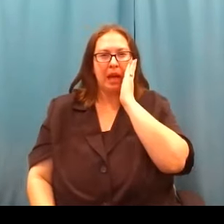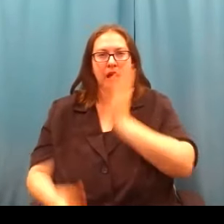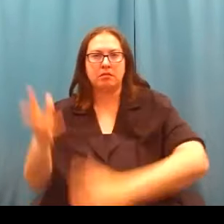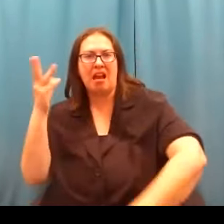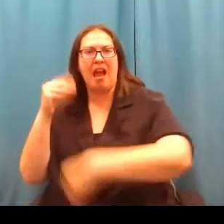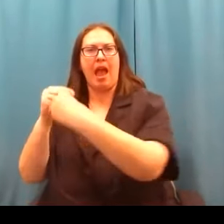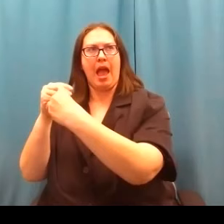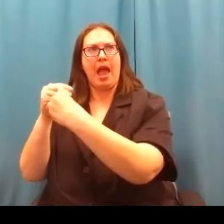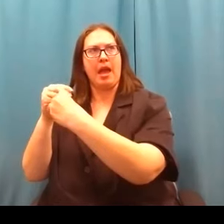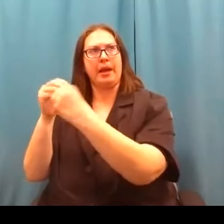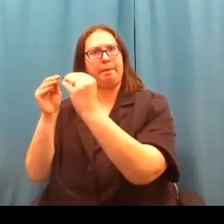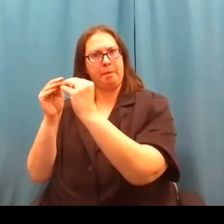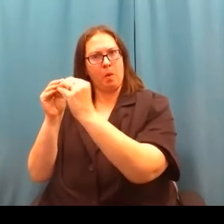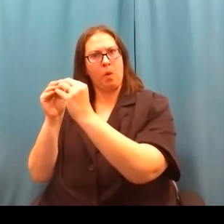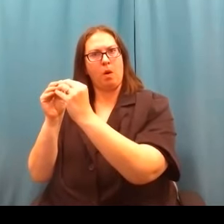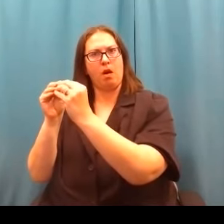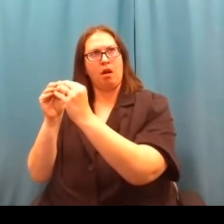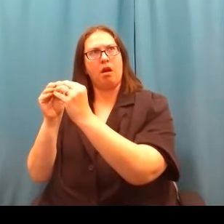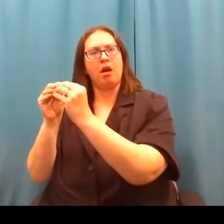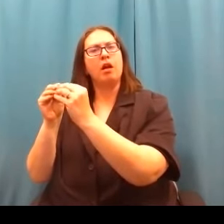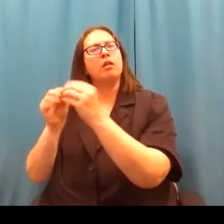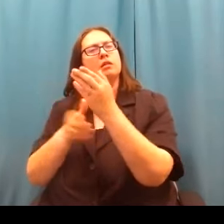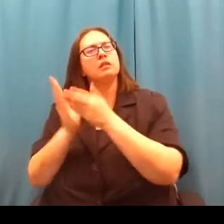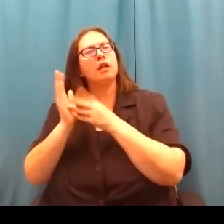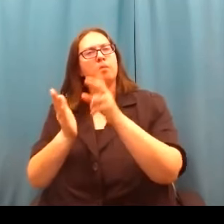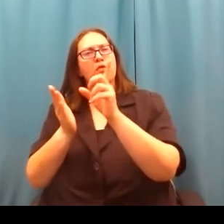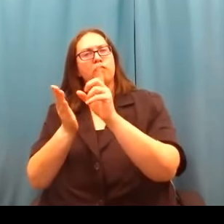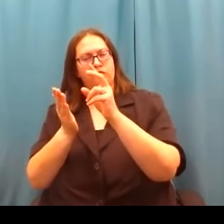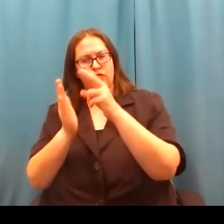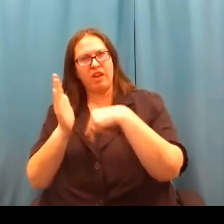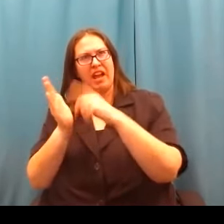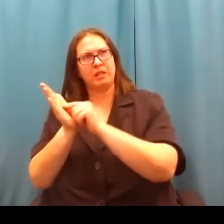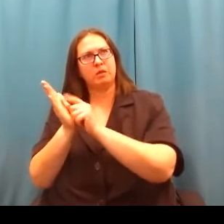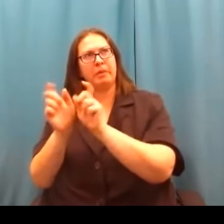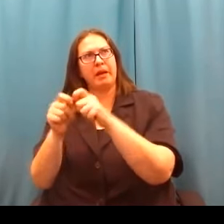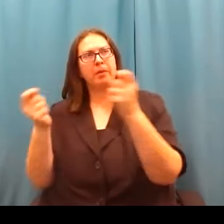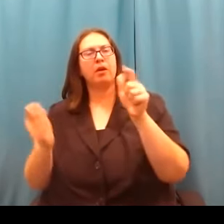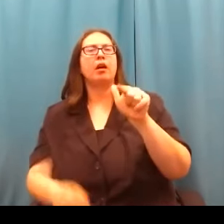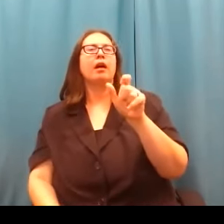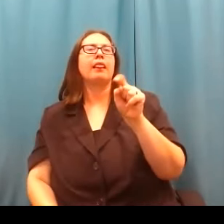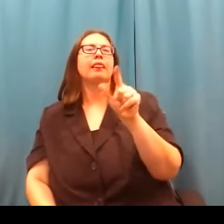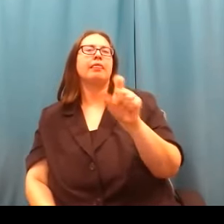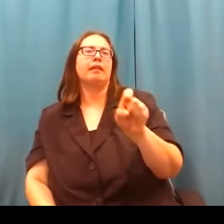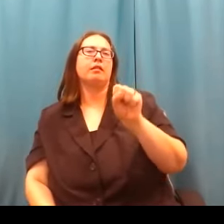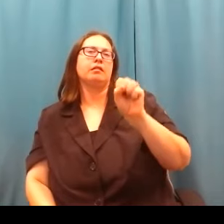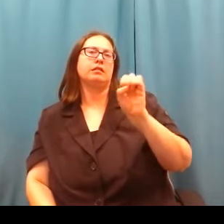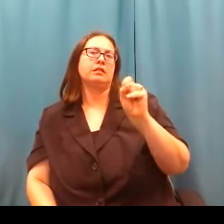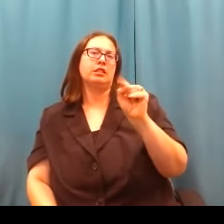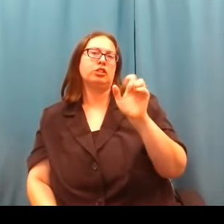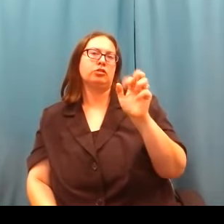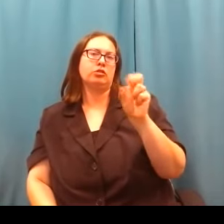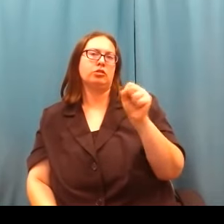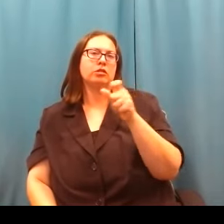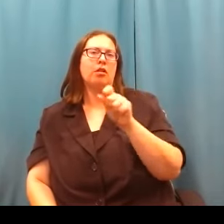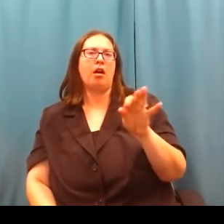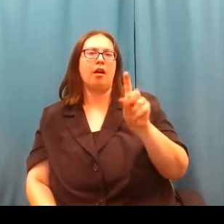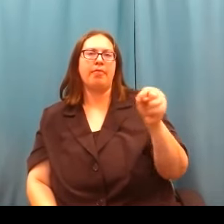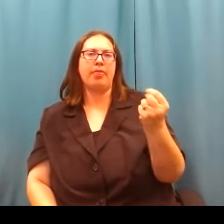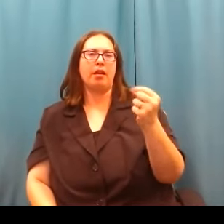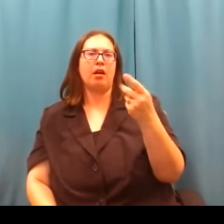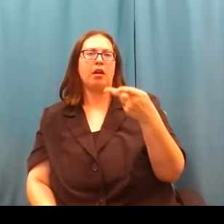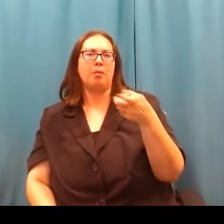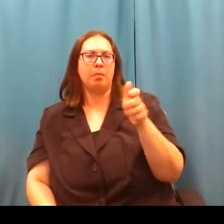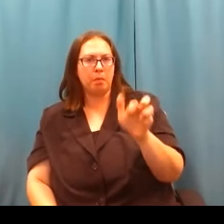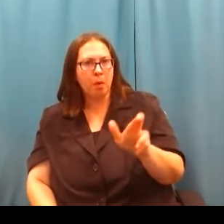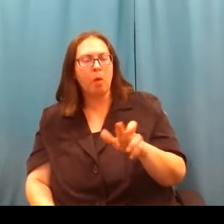added. You've read about some of these in the paper. Little Sisters of the Poor, which is north on Florissant, the Western Inn,